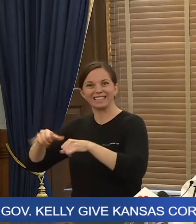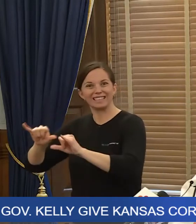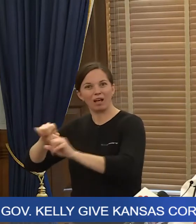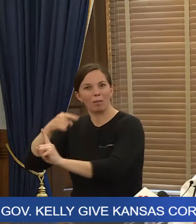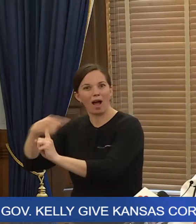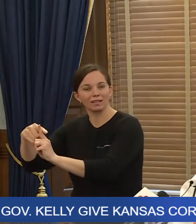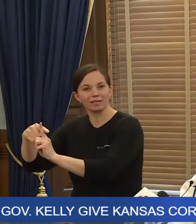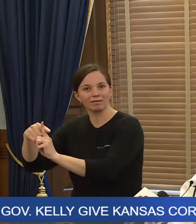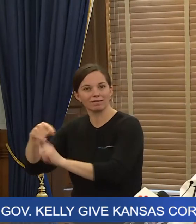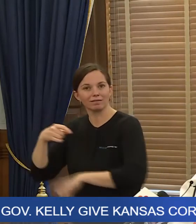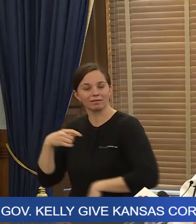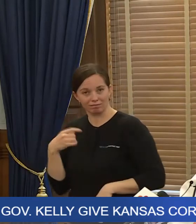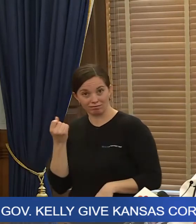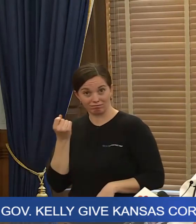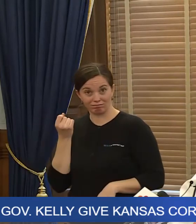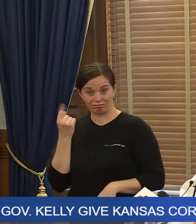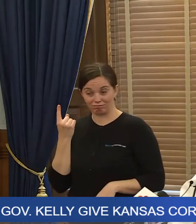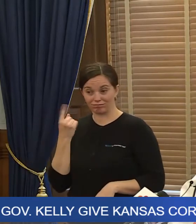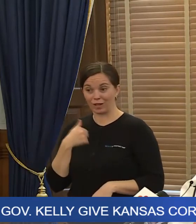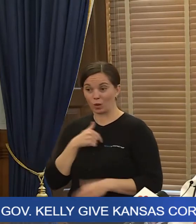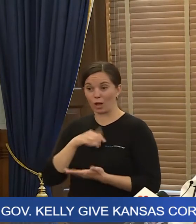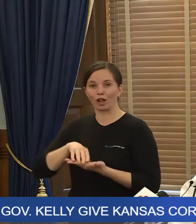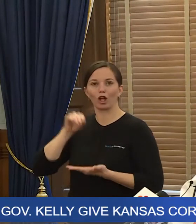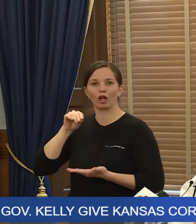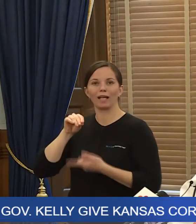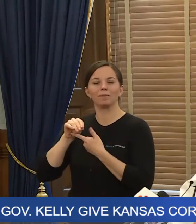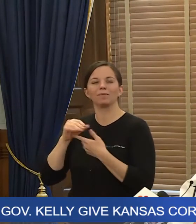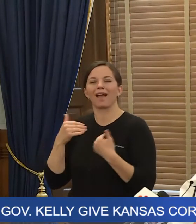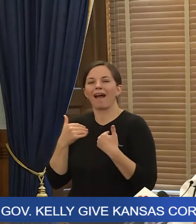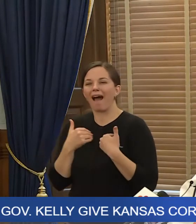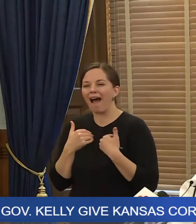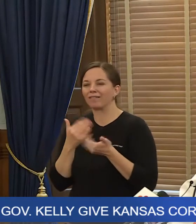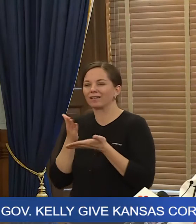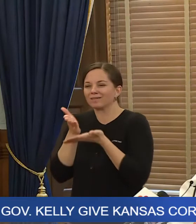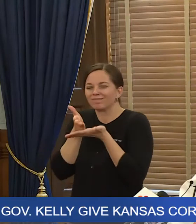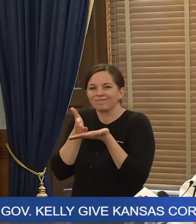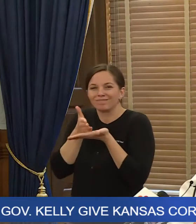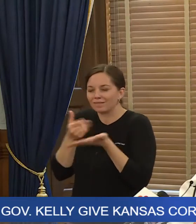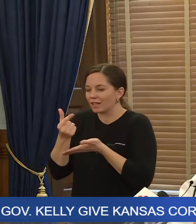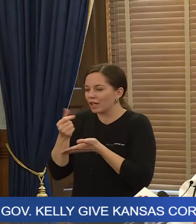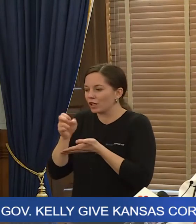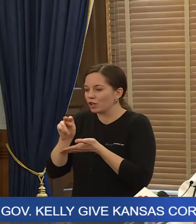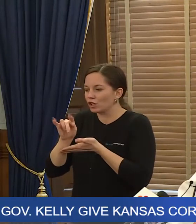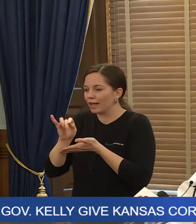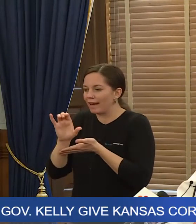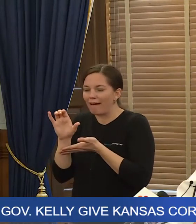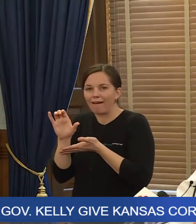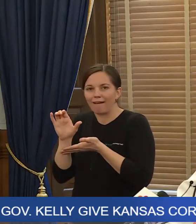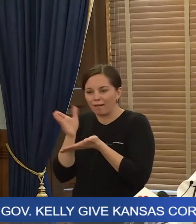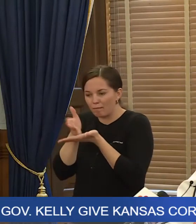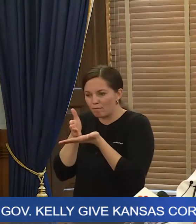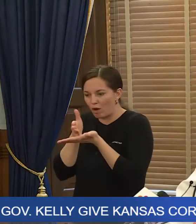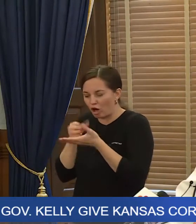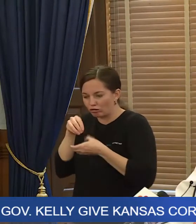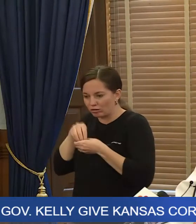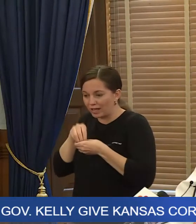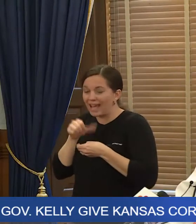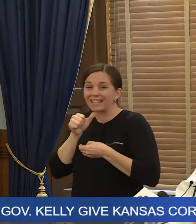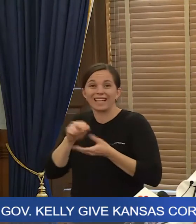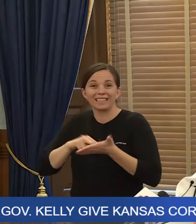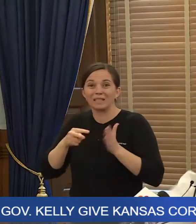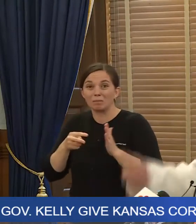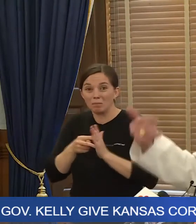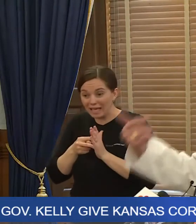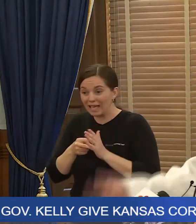what we're learning about that is that it's genetic fragments, that it doesn't impart infectivity. It doesn't mean they have an